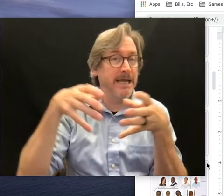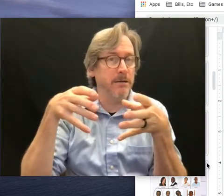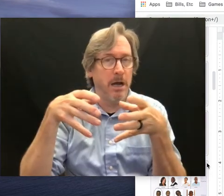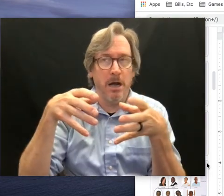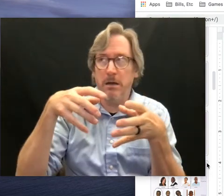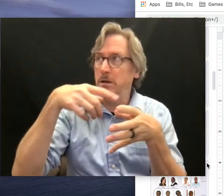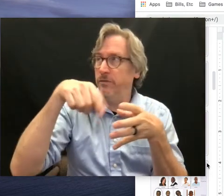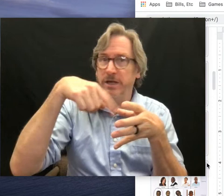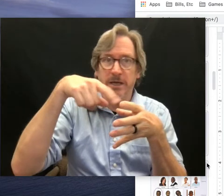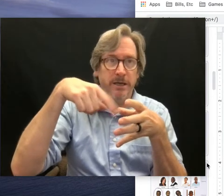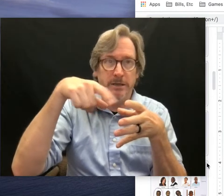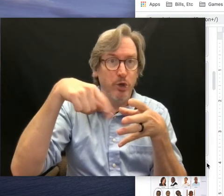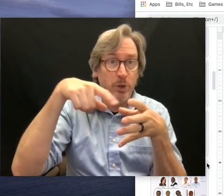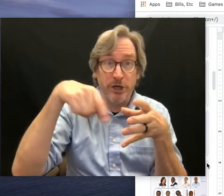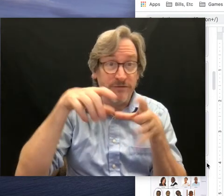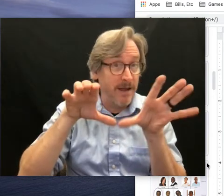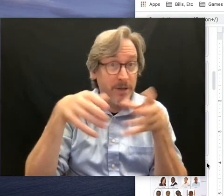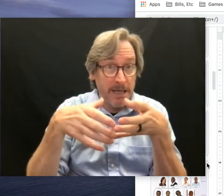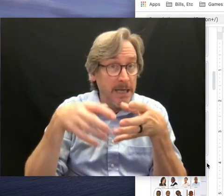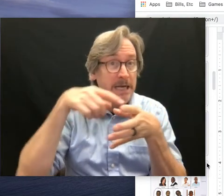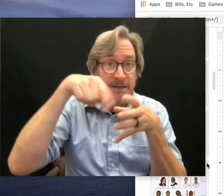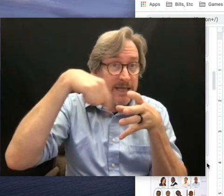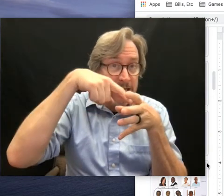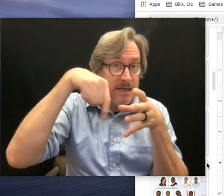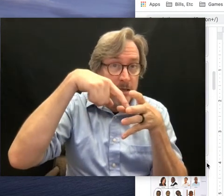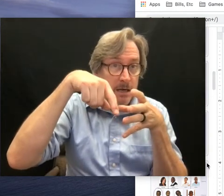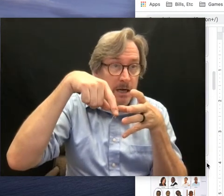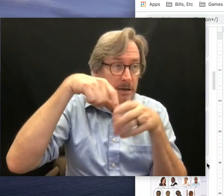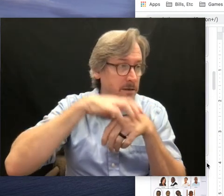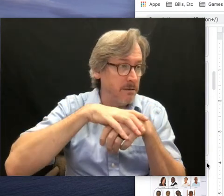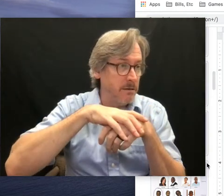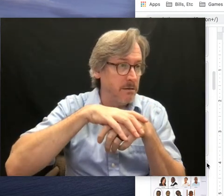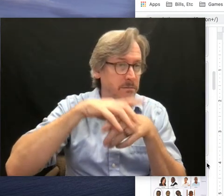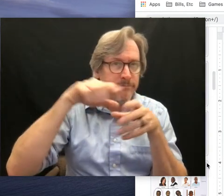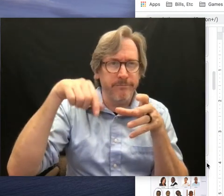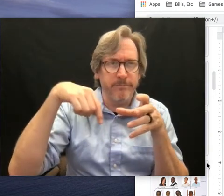like the nuclear family, the uh,